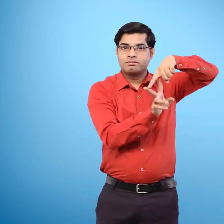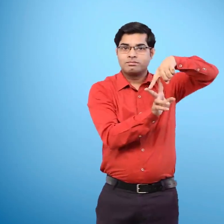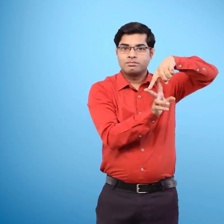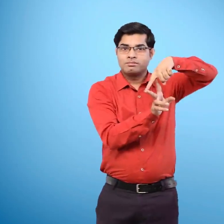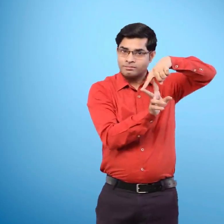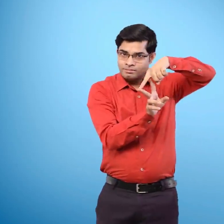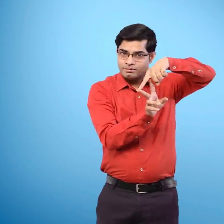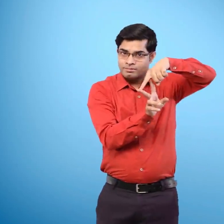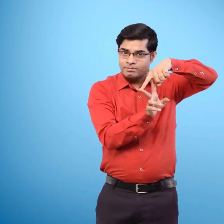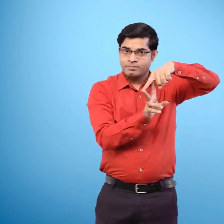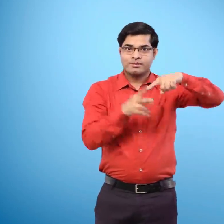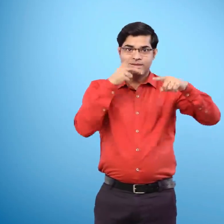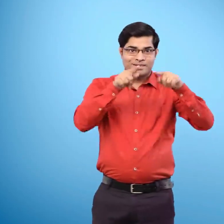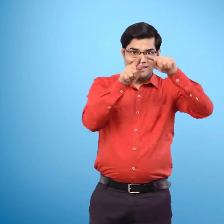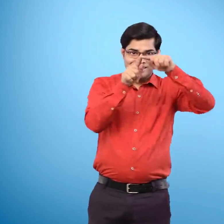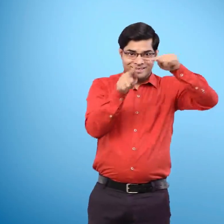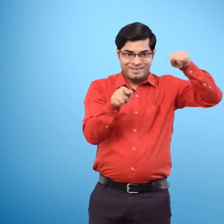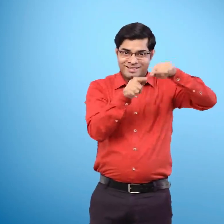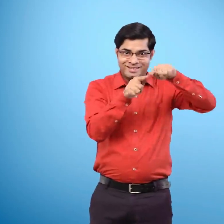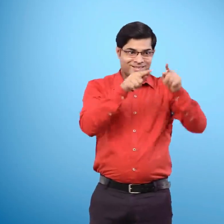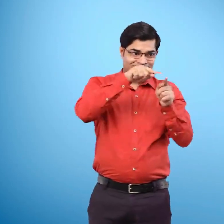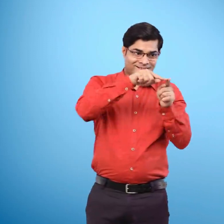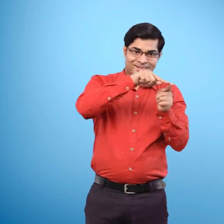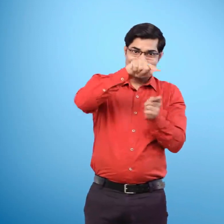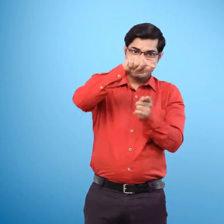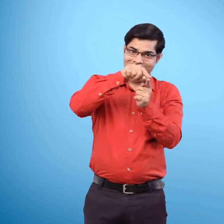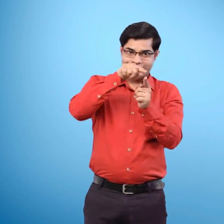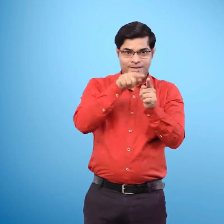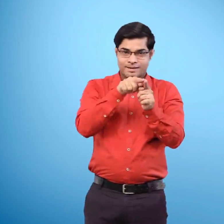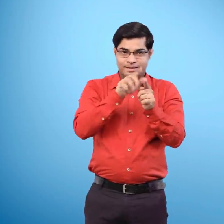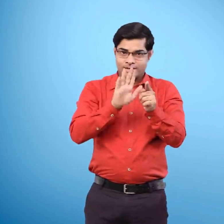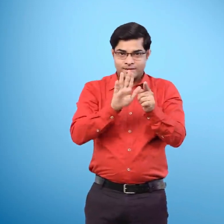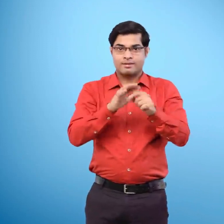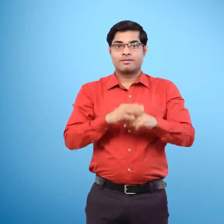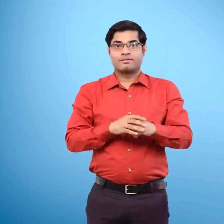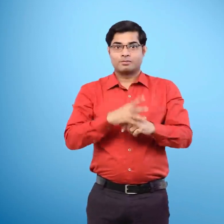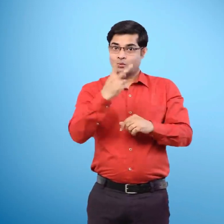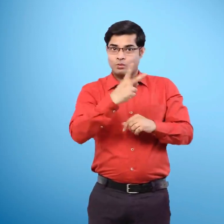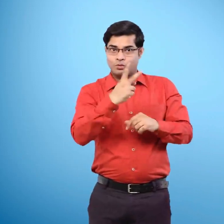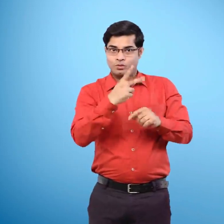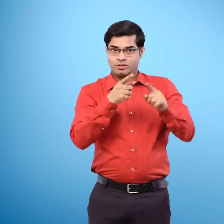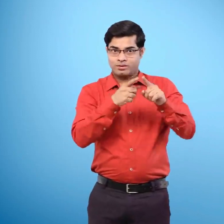by drawing a line from top left corner to bottom right corner. Box 2